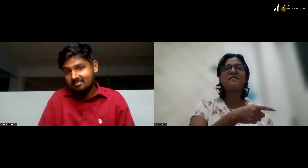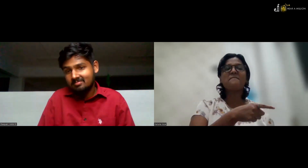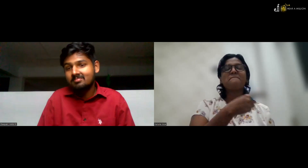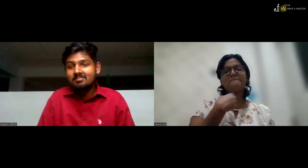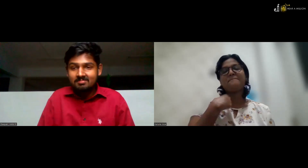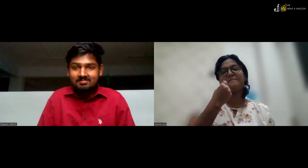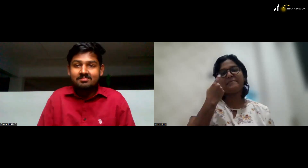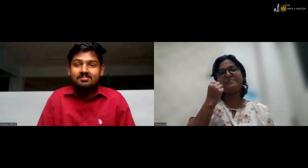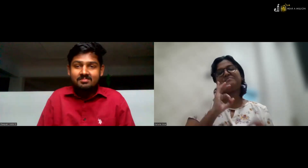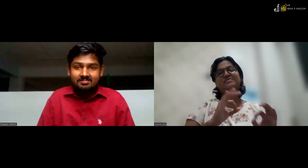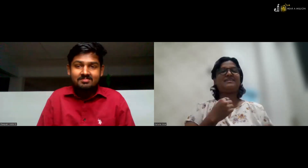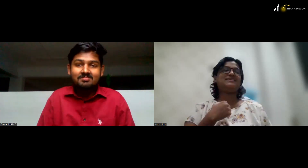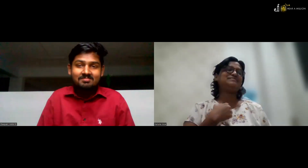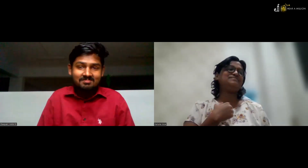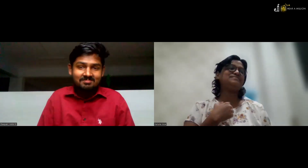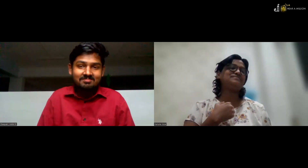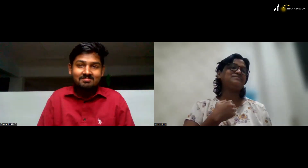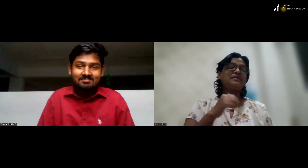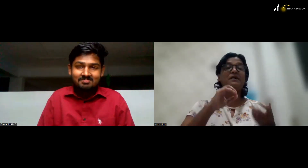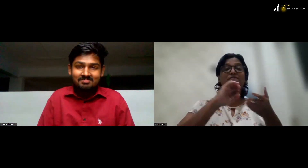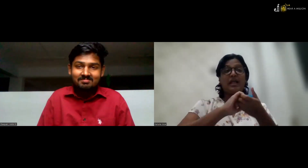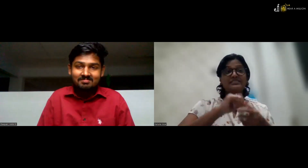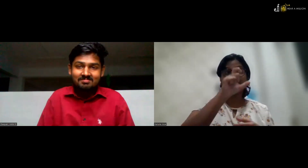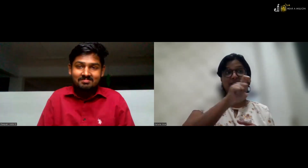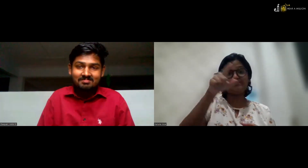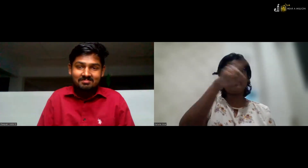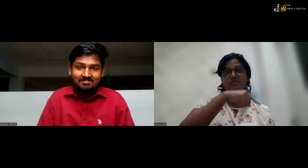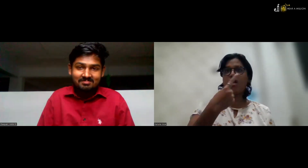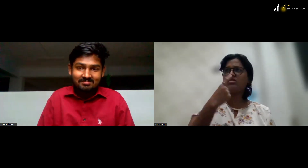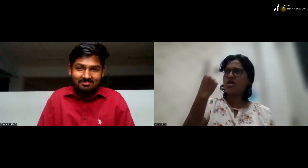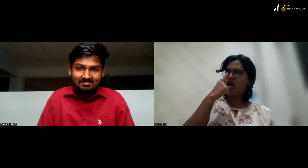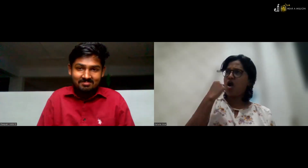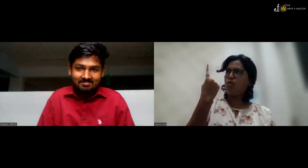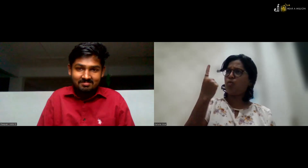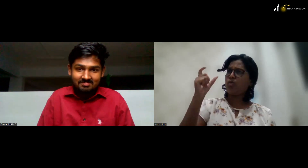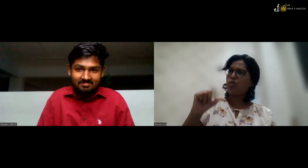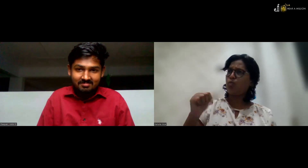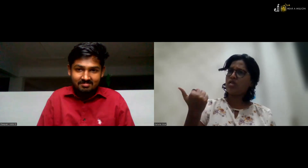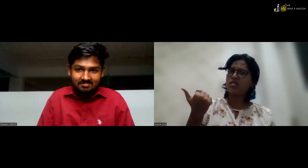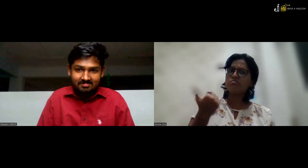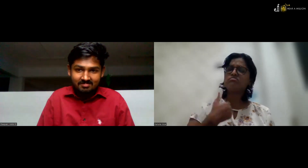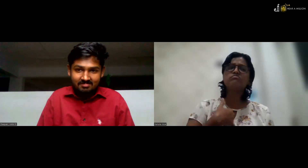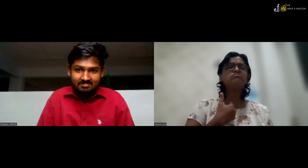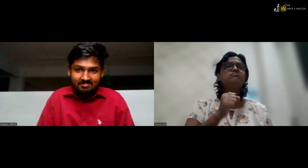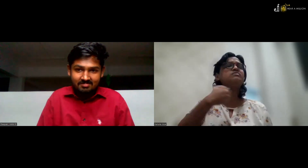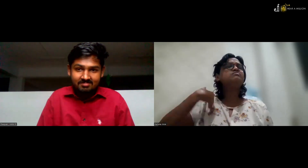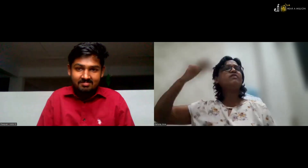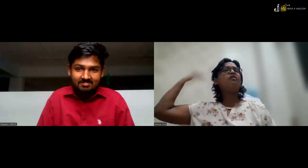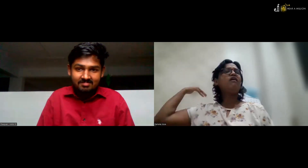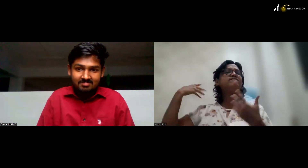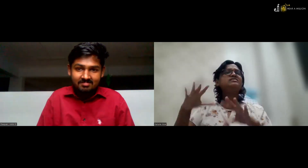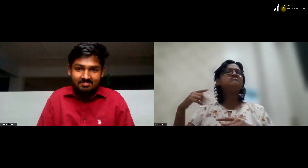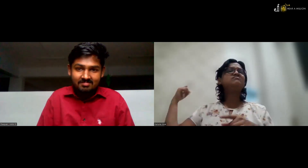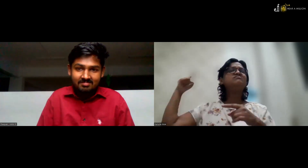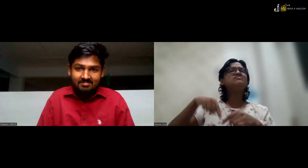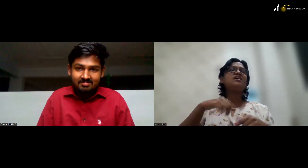want to get scared and all. And yes, I did. And I understood that yeah, I have the capability to do it. There are other people who